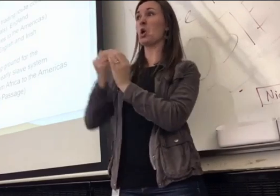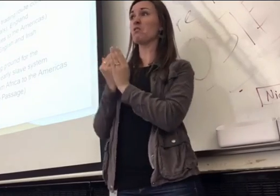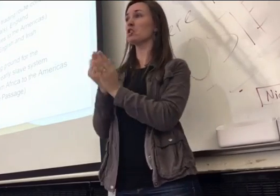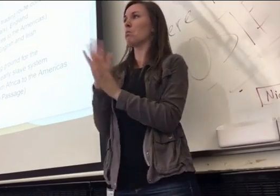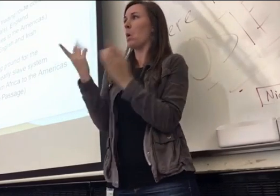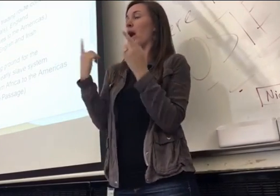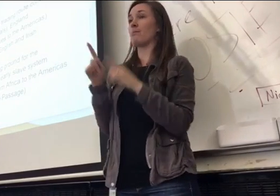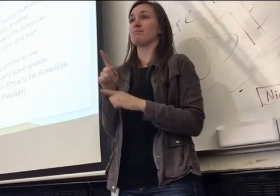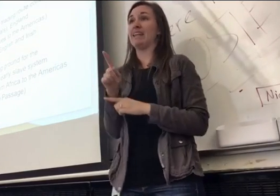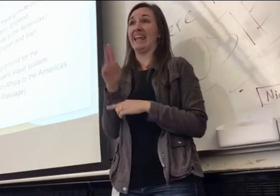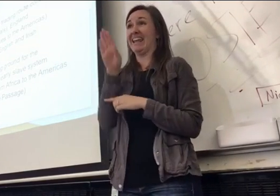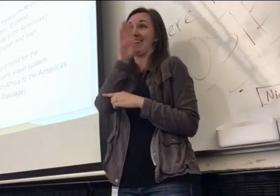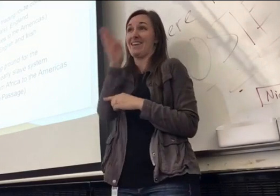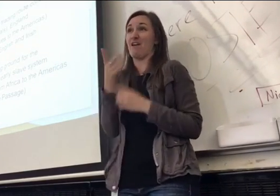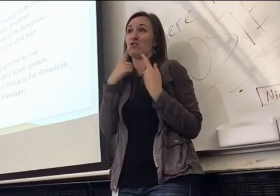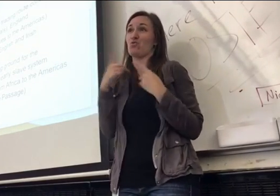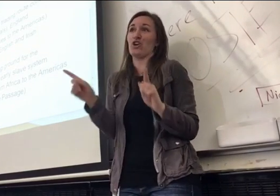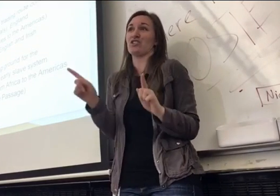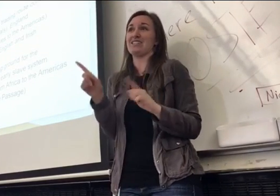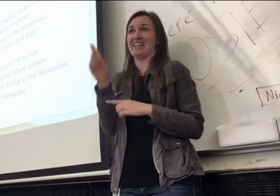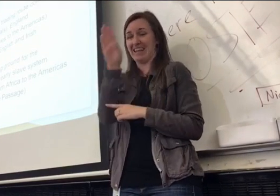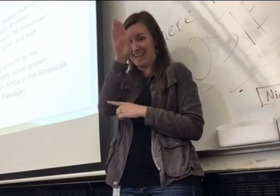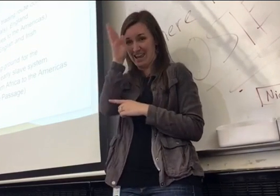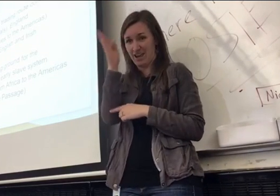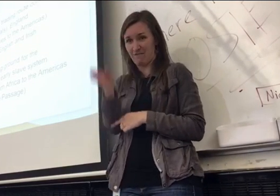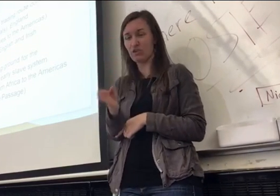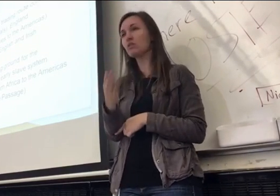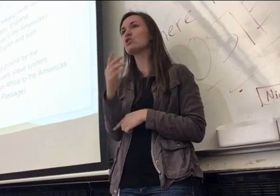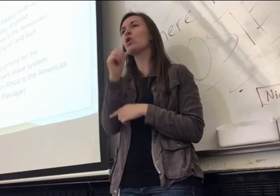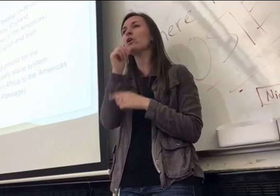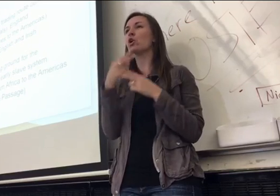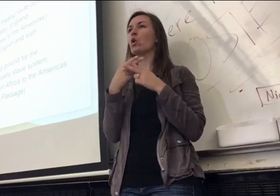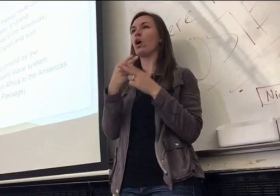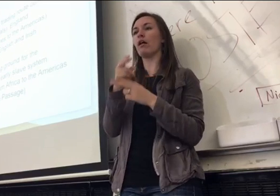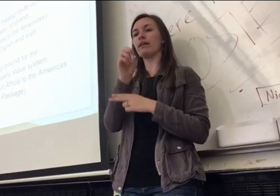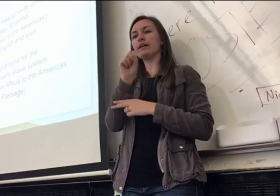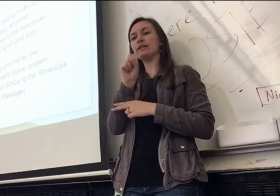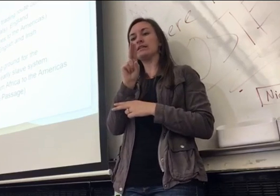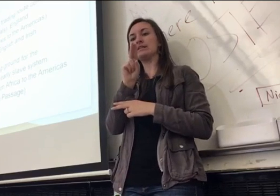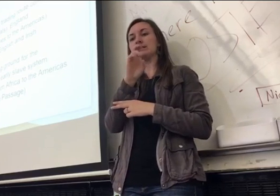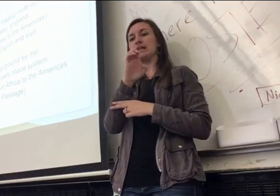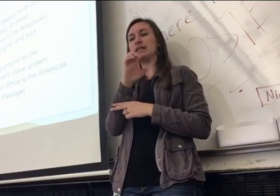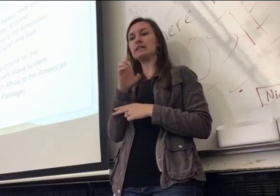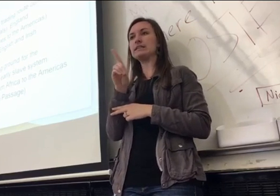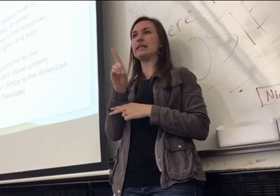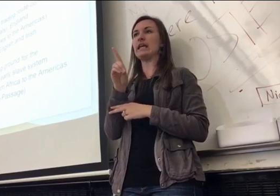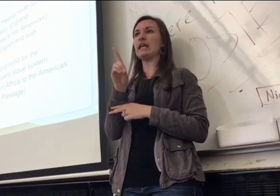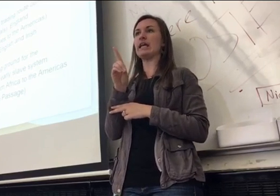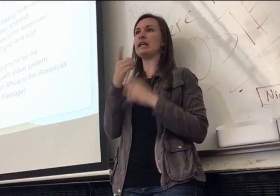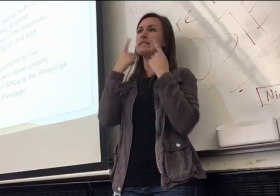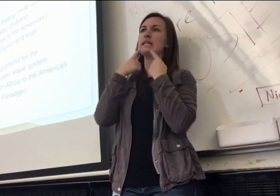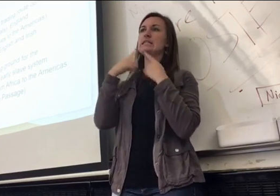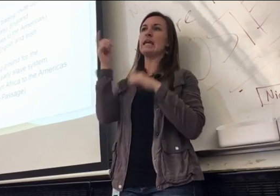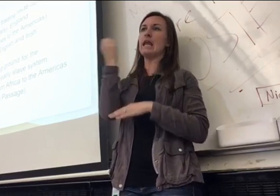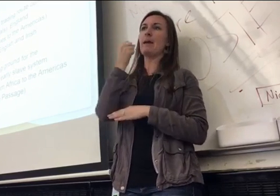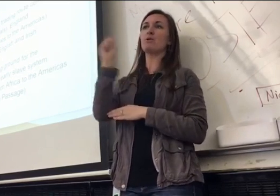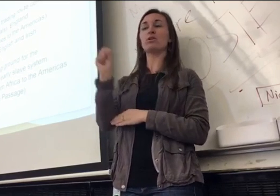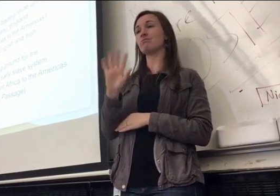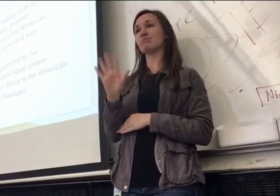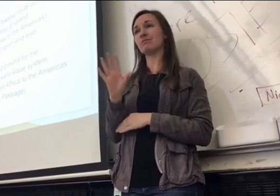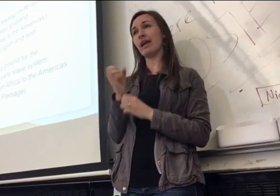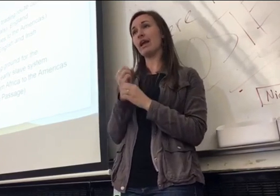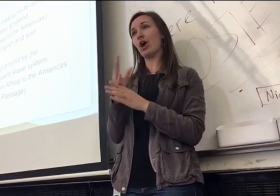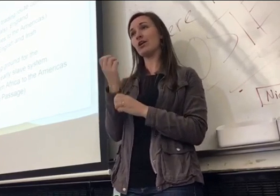only time that it ever, I wouldn't call it succeed, I would call it caused everyone to die. What happened is there